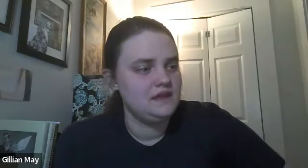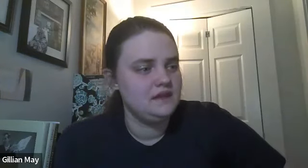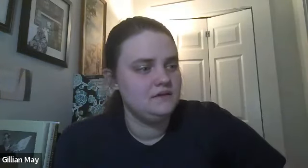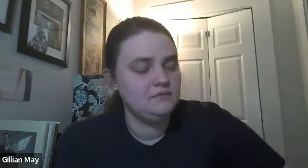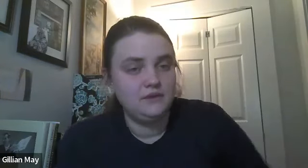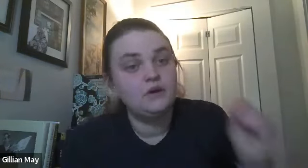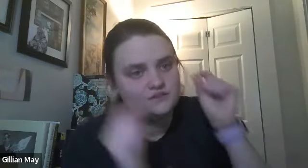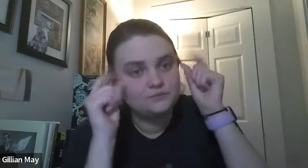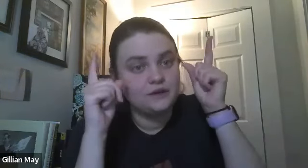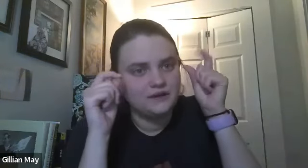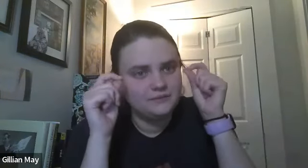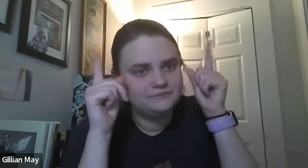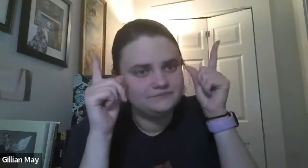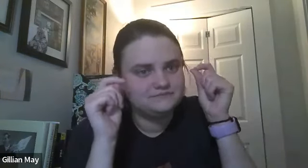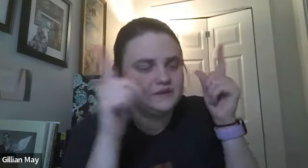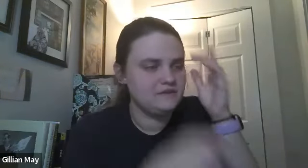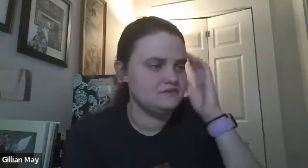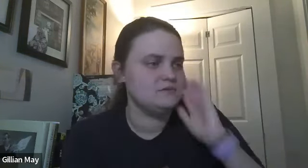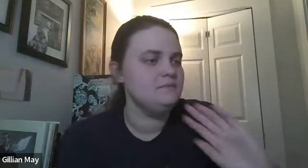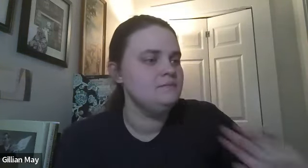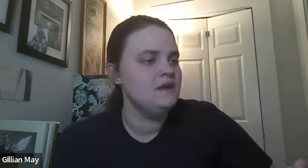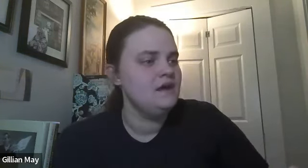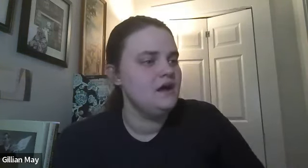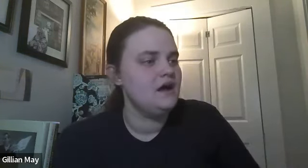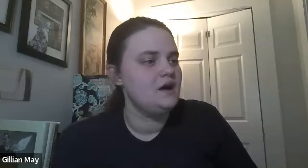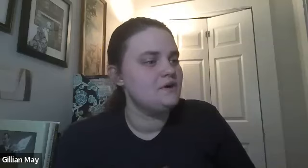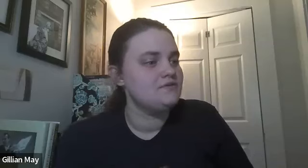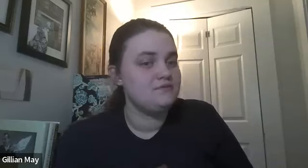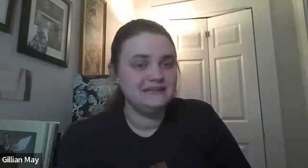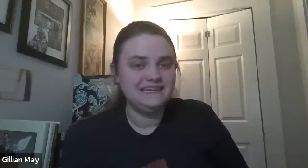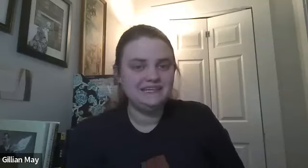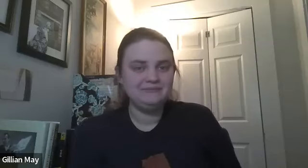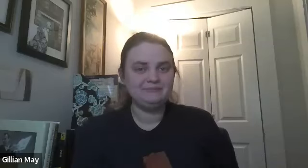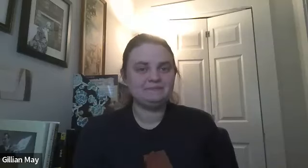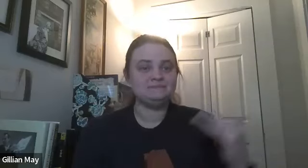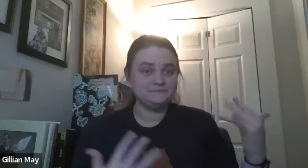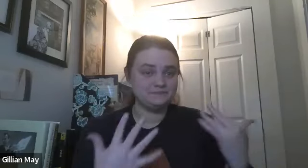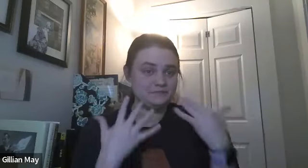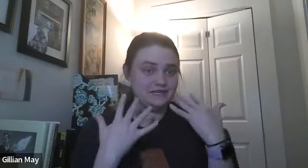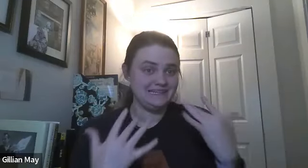Then we had also wake up right there as well. Friendly. Friendly.